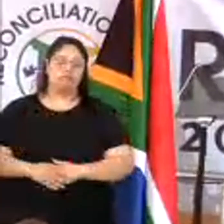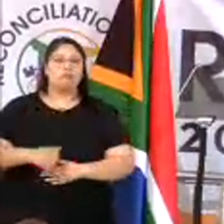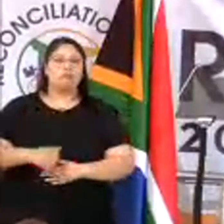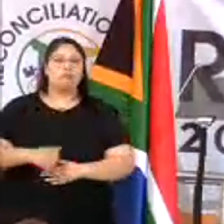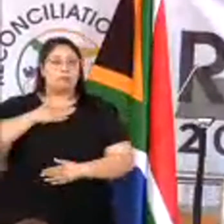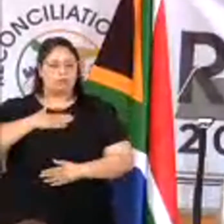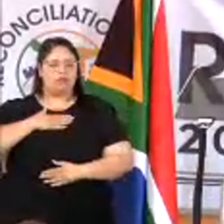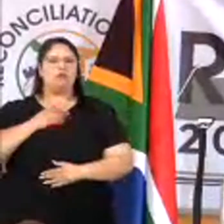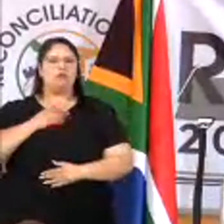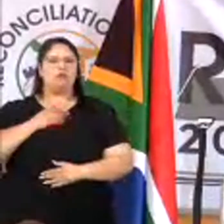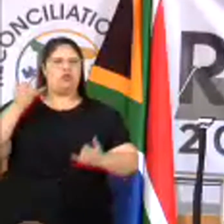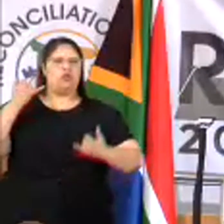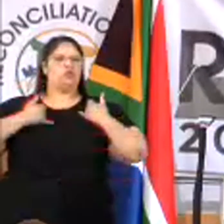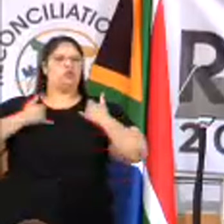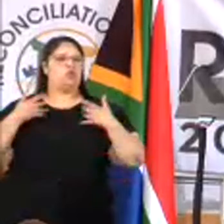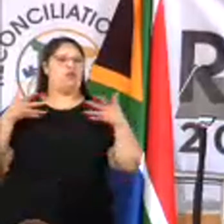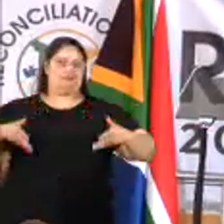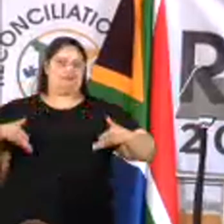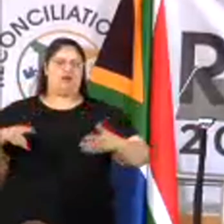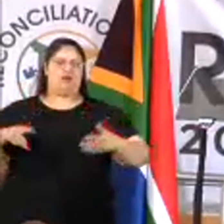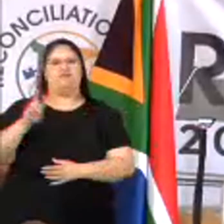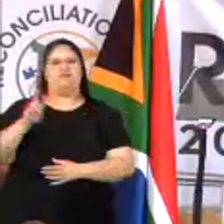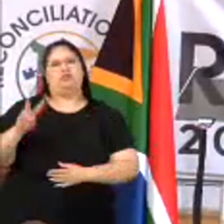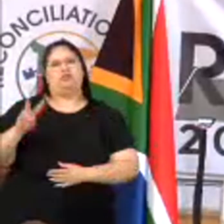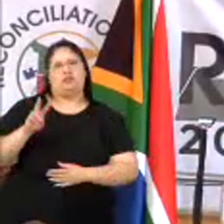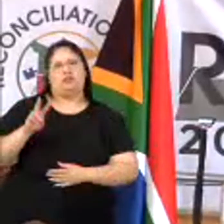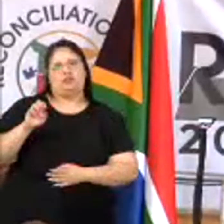particularly going to enjoy it here in Vredendal.